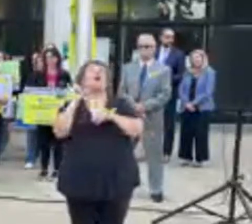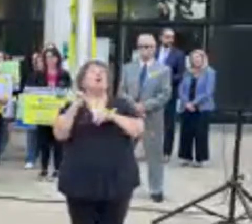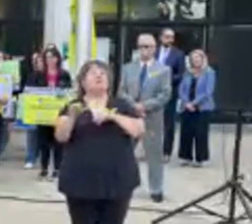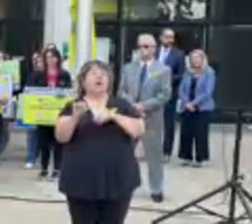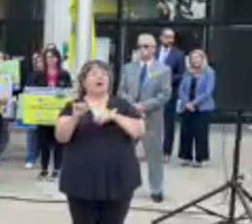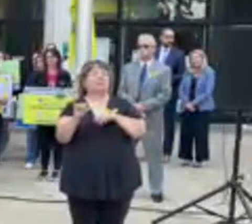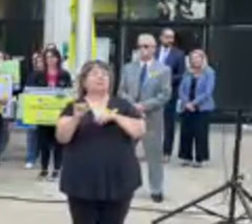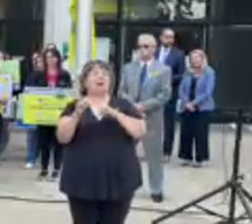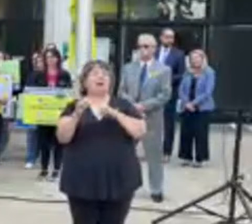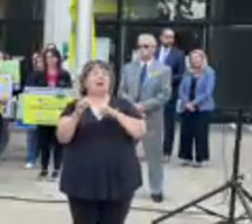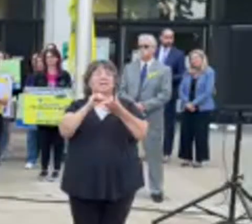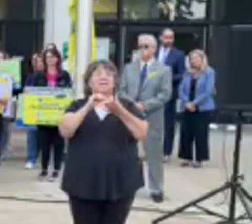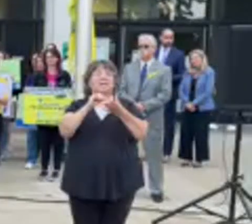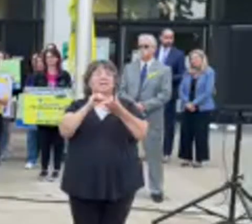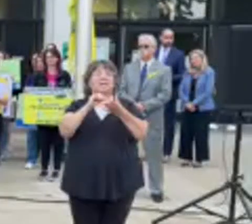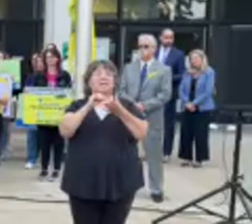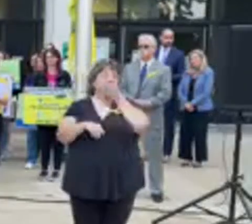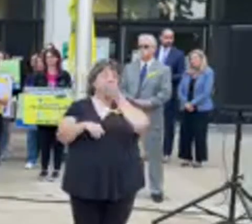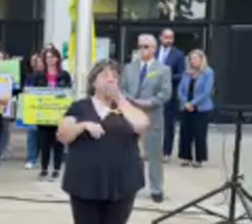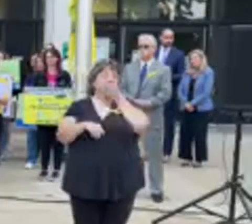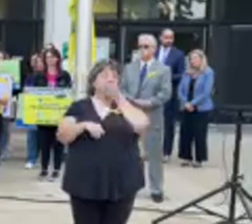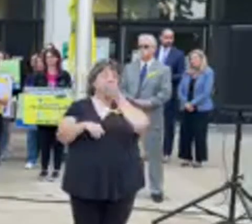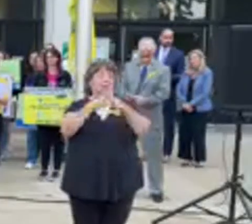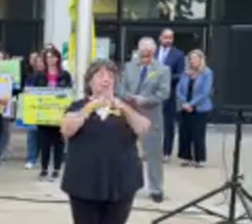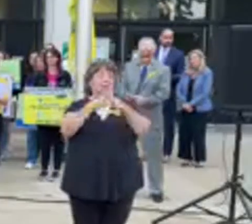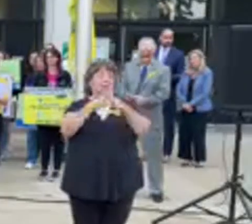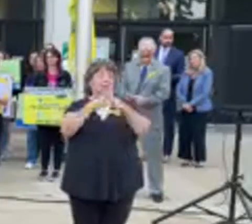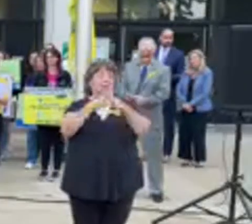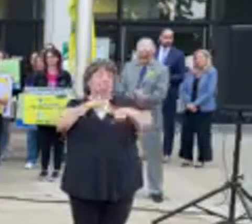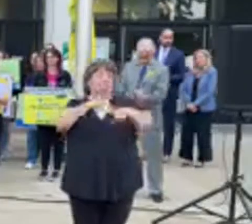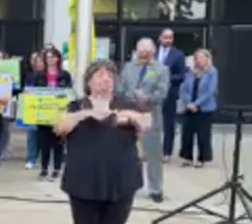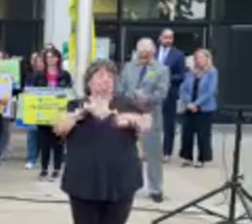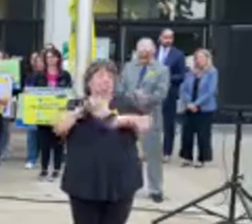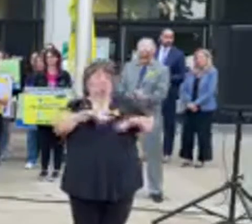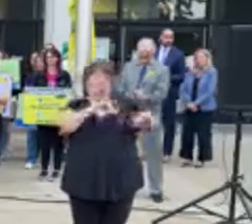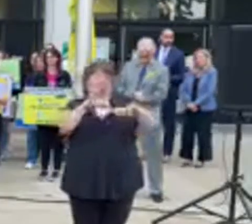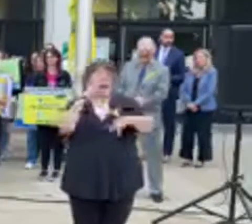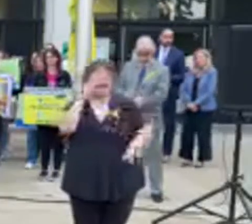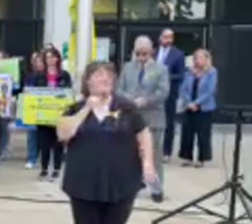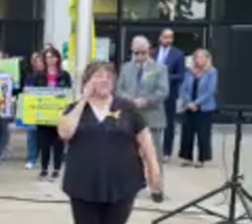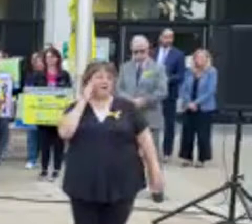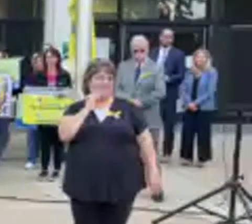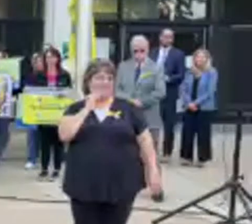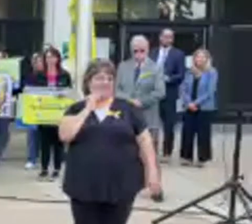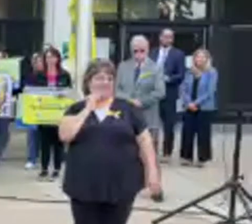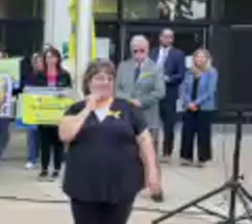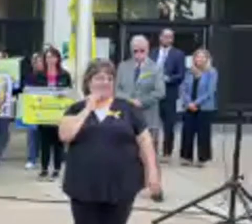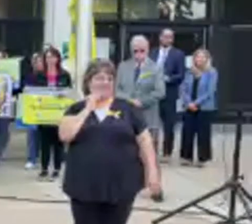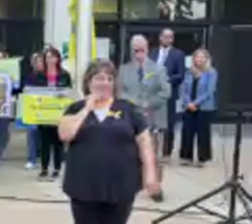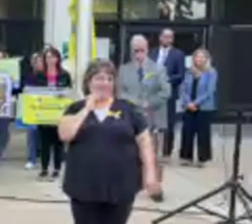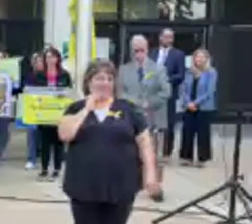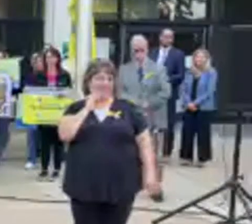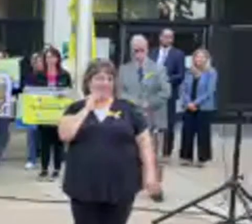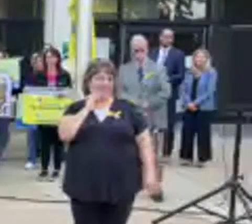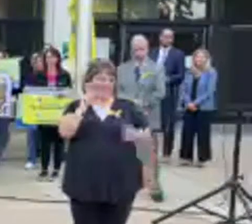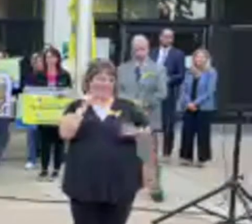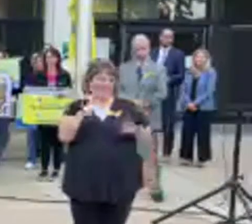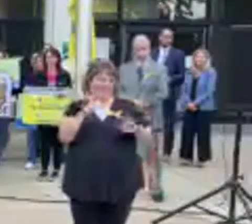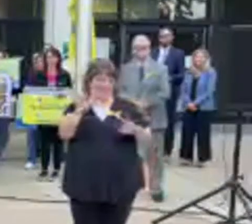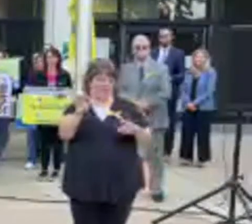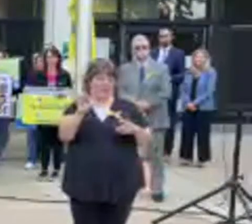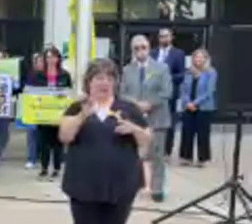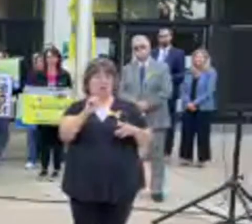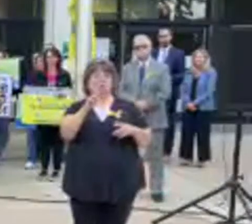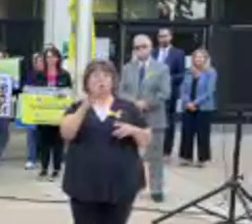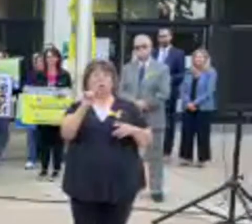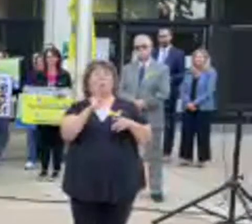year, and that was many of the students' first record experience, either at all or in